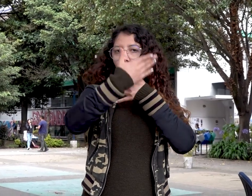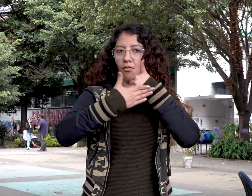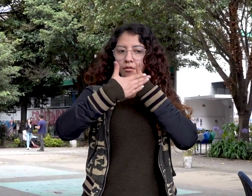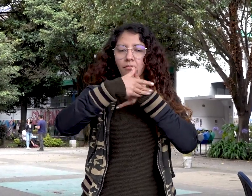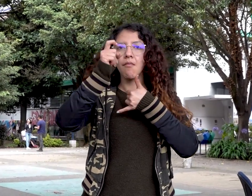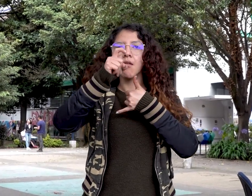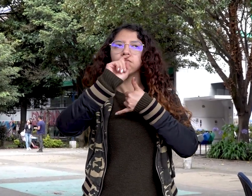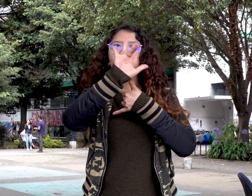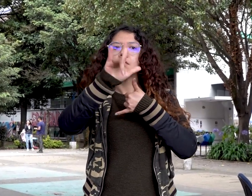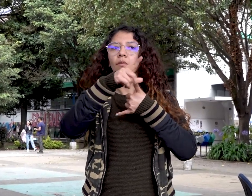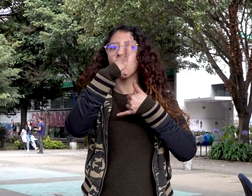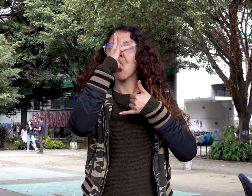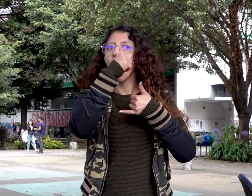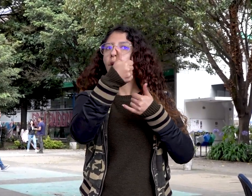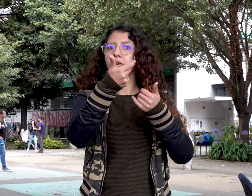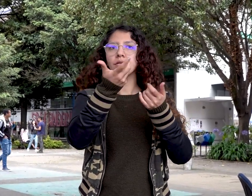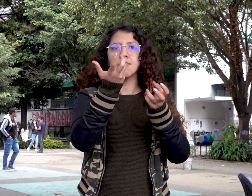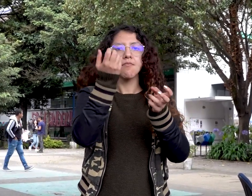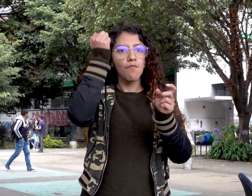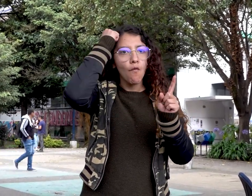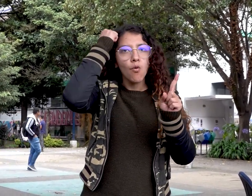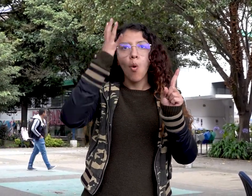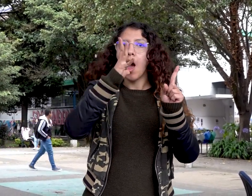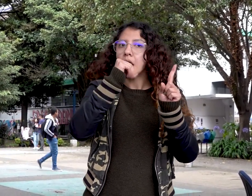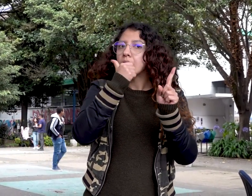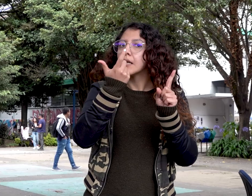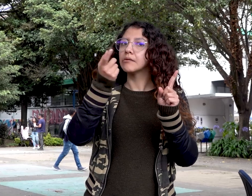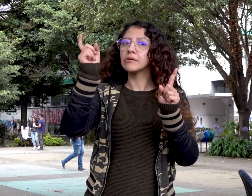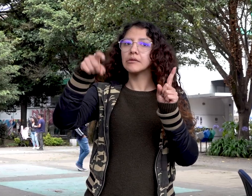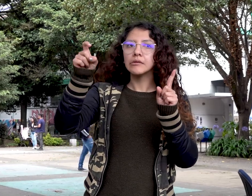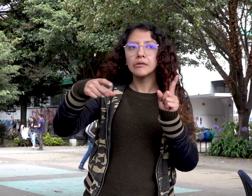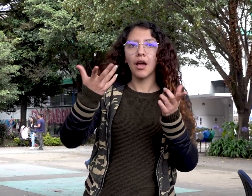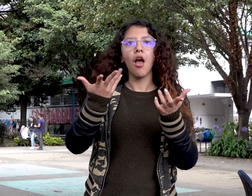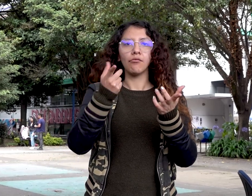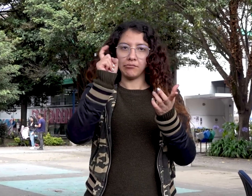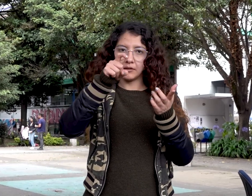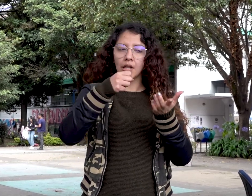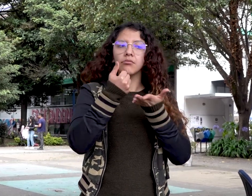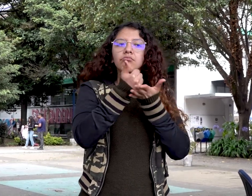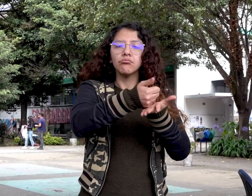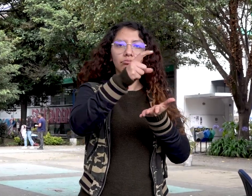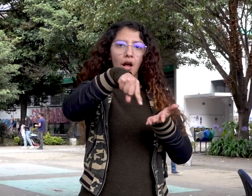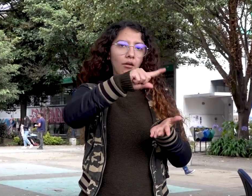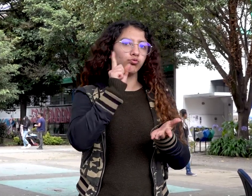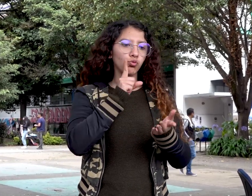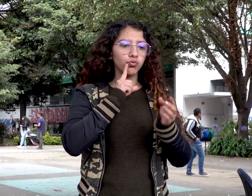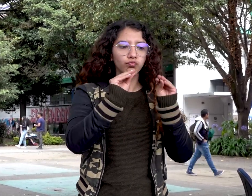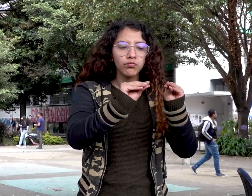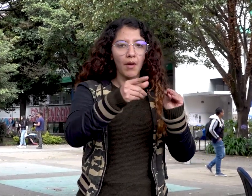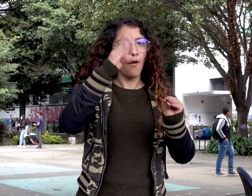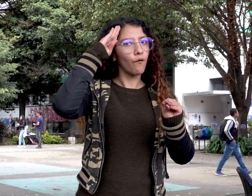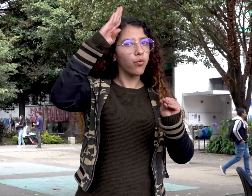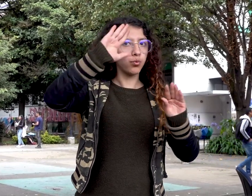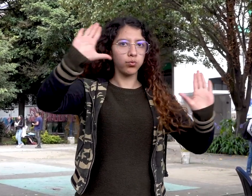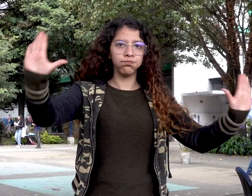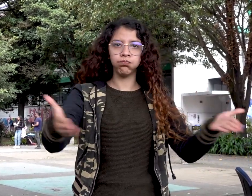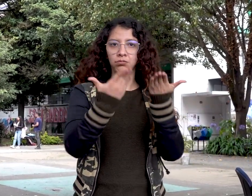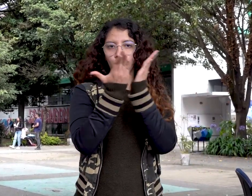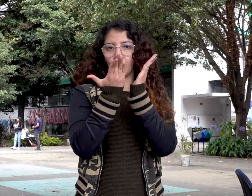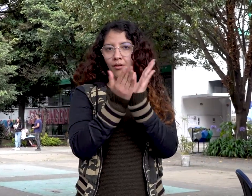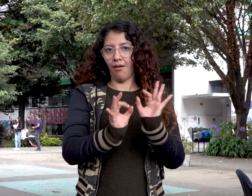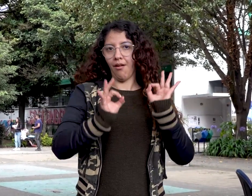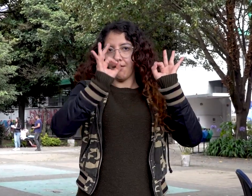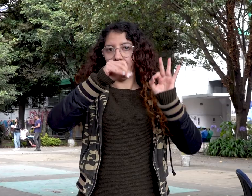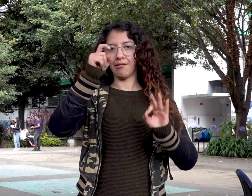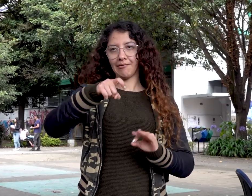poderlos ayudar y pensar también en otras regiones del país, ¿no? Donde pues allí no hay docentes sordos, en donde podríamos llegar a esos lugares para que